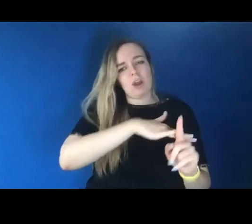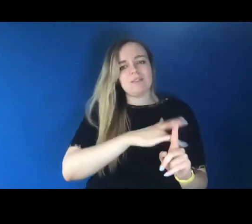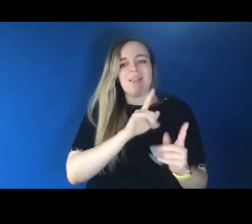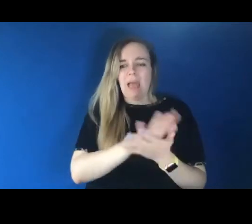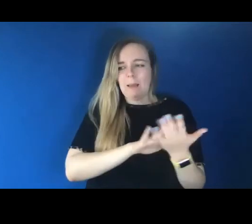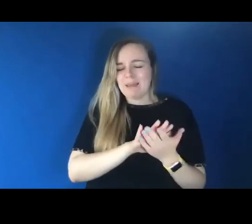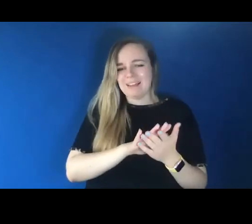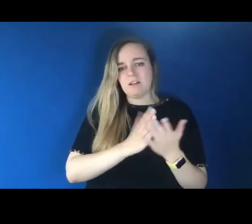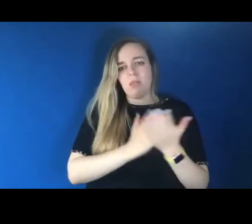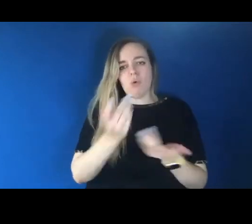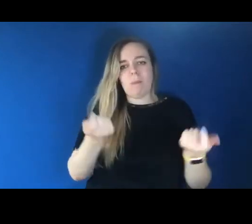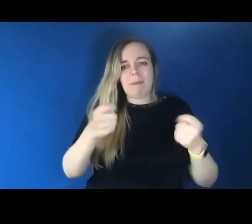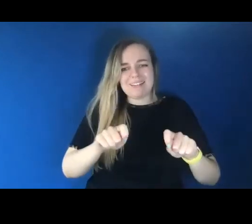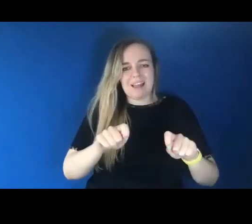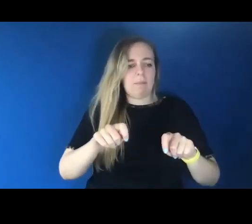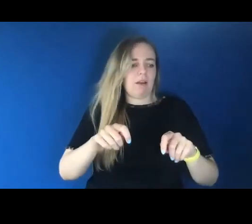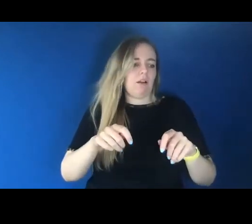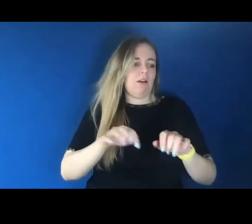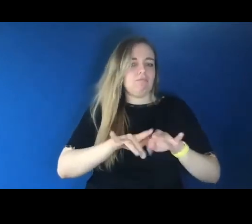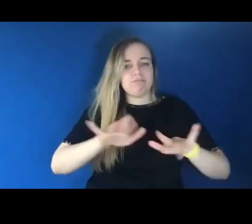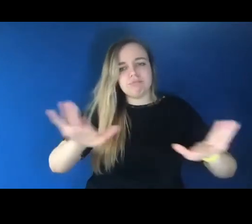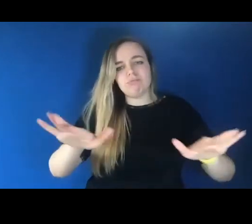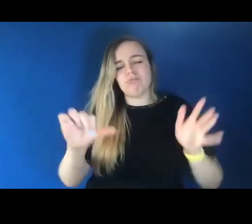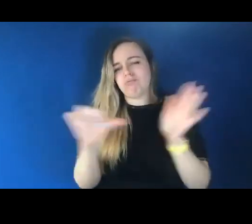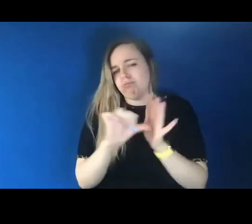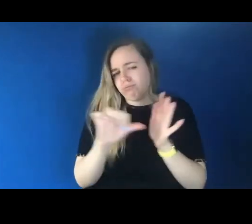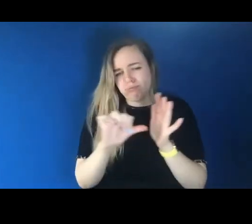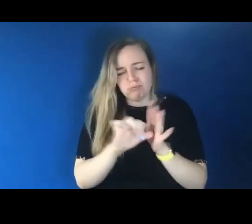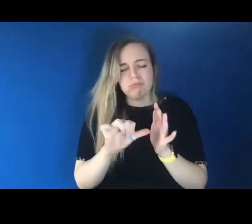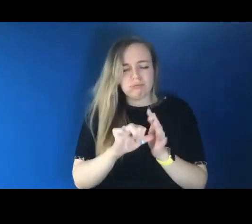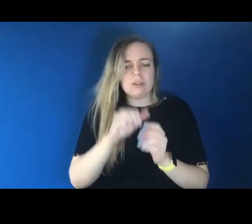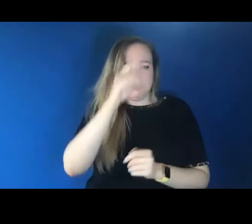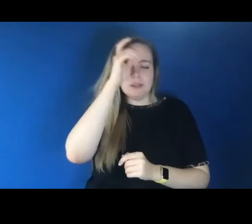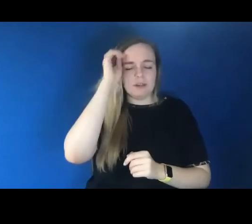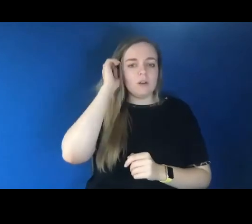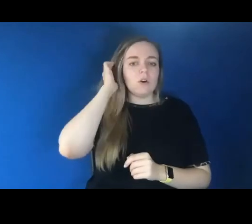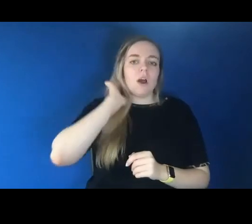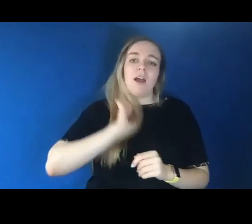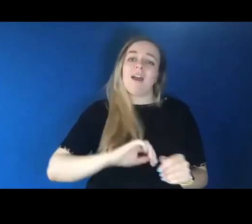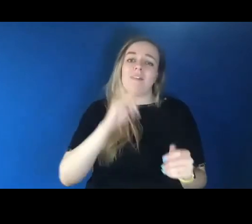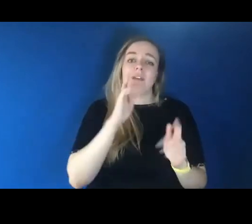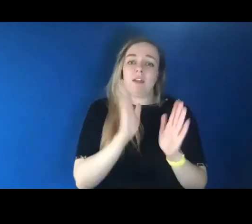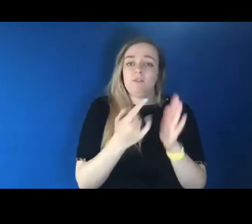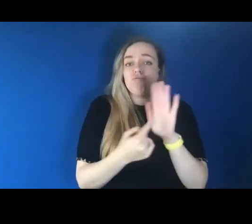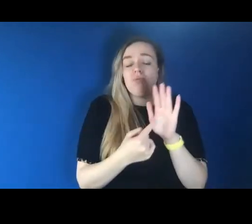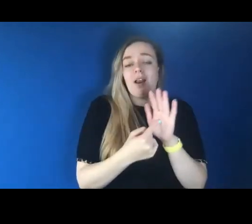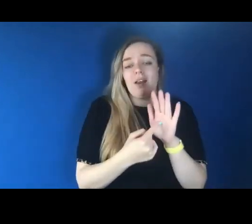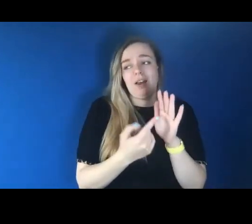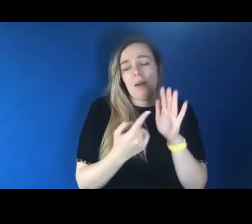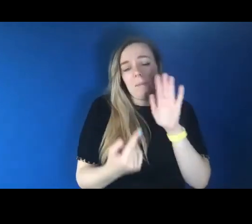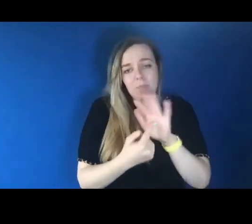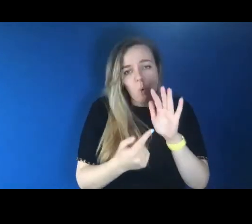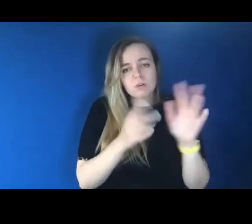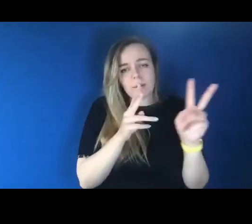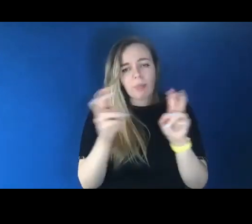challenges of the pandemic and the lockdown all the more difficult for them and their experience. So I think that's been a really important kind of theme that's